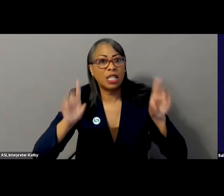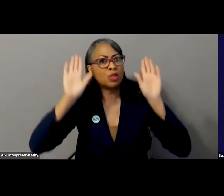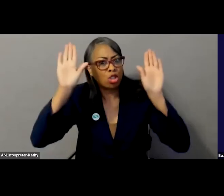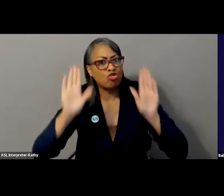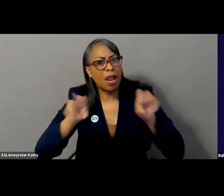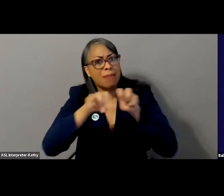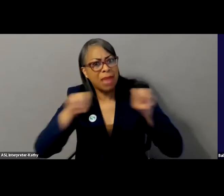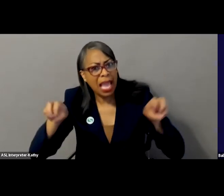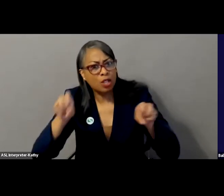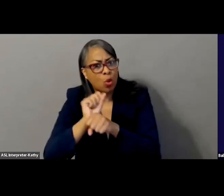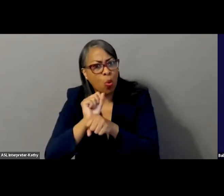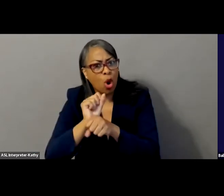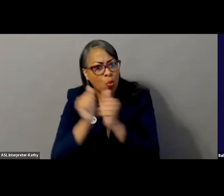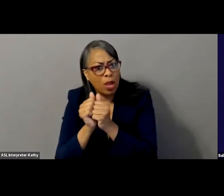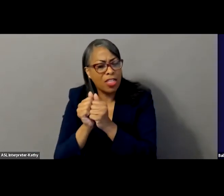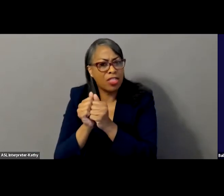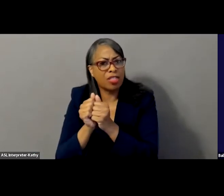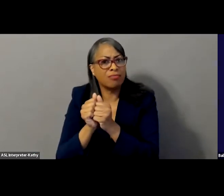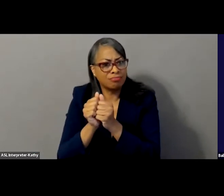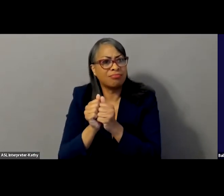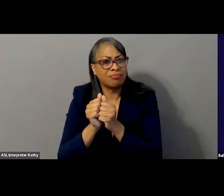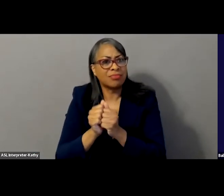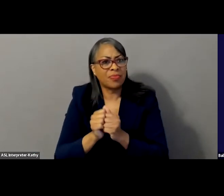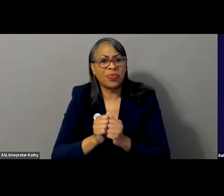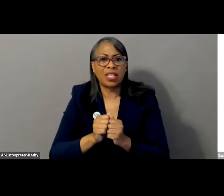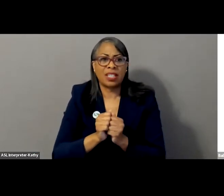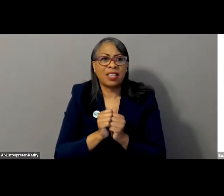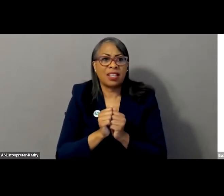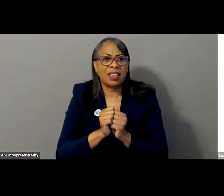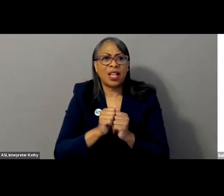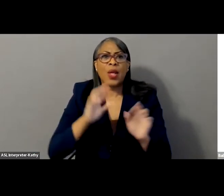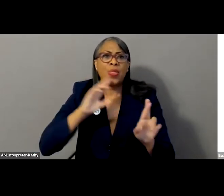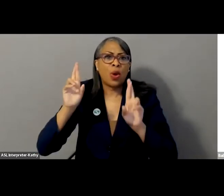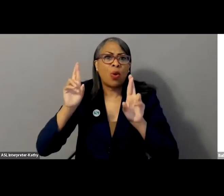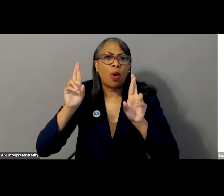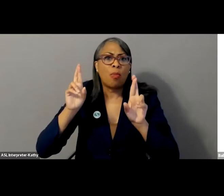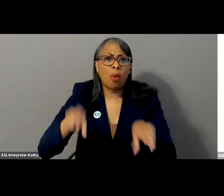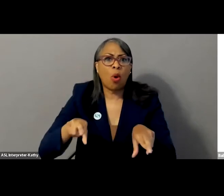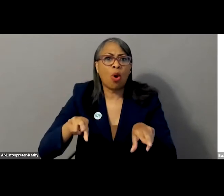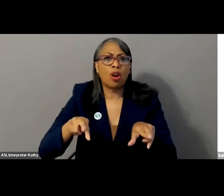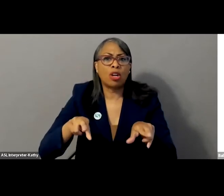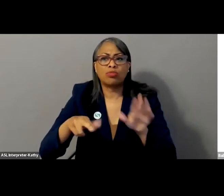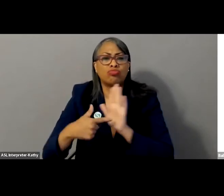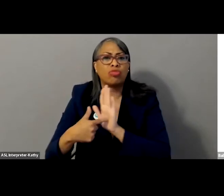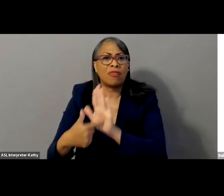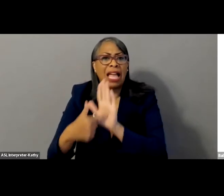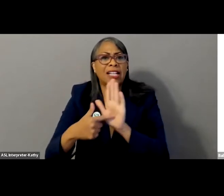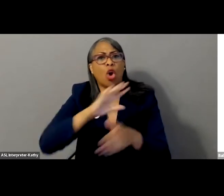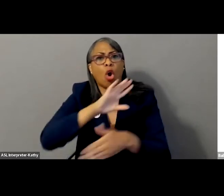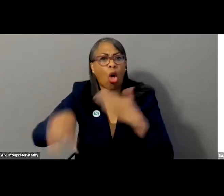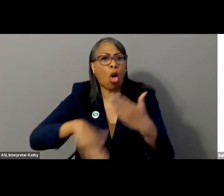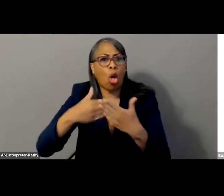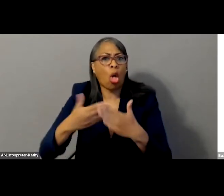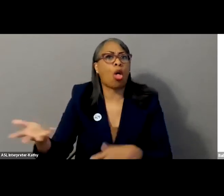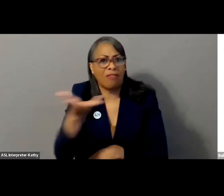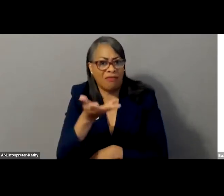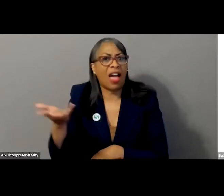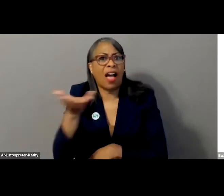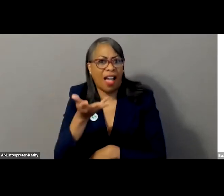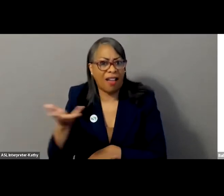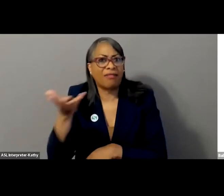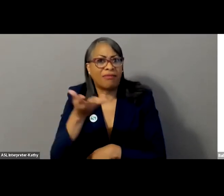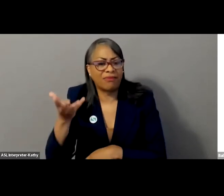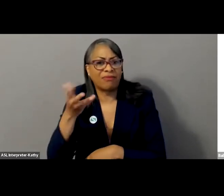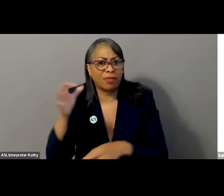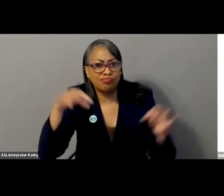panel to work with. And I think this report really is a product of all of the folks in the panel. So let me